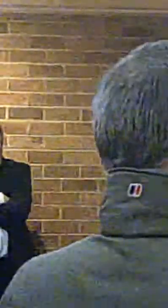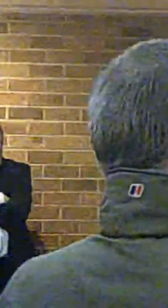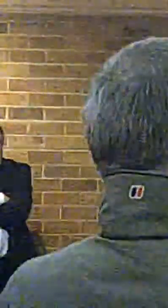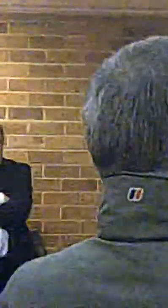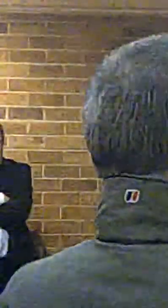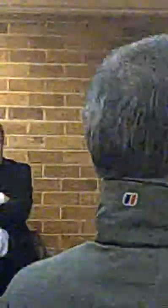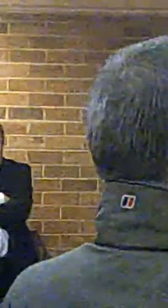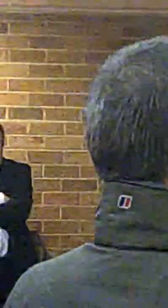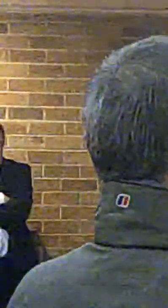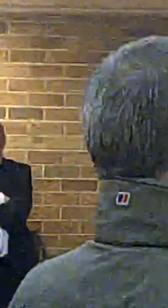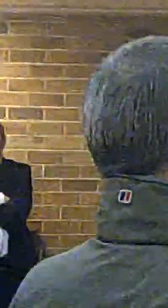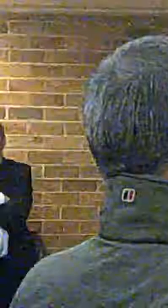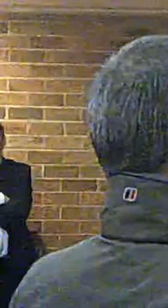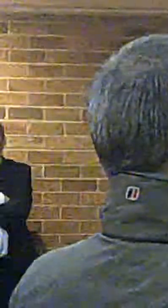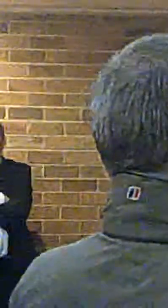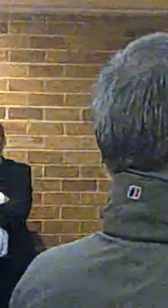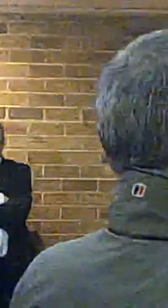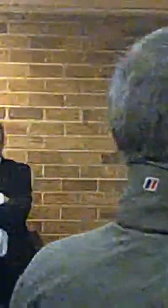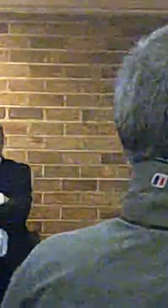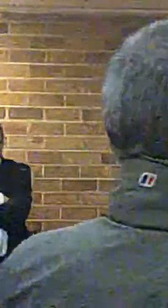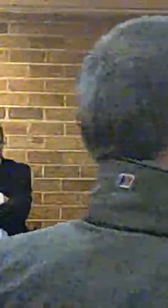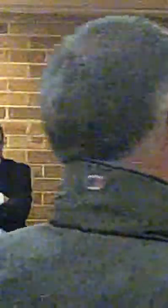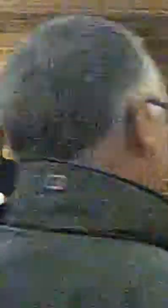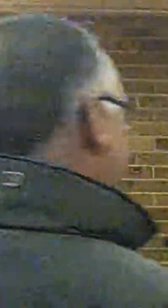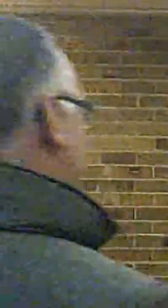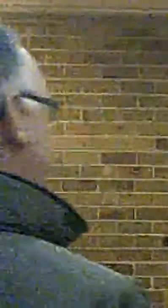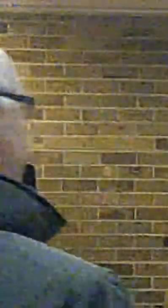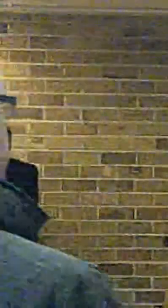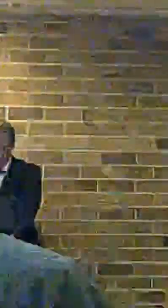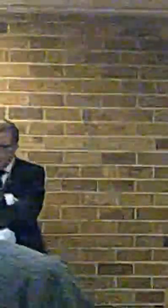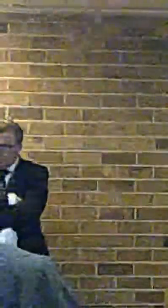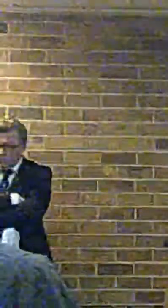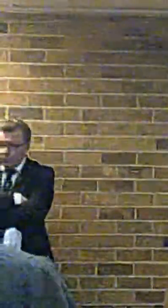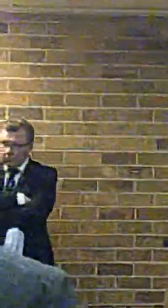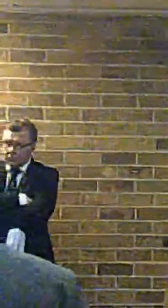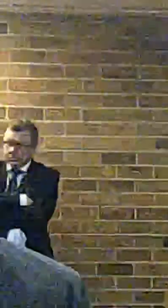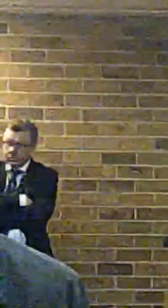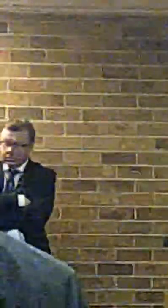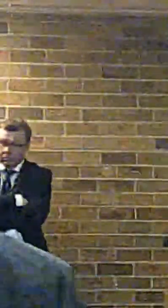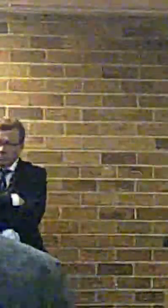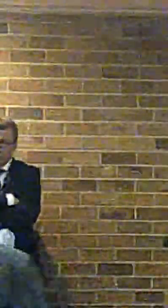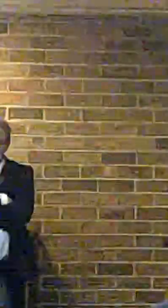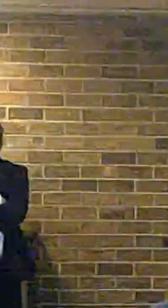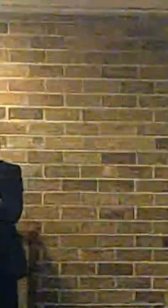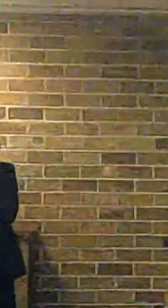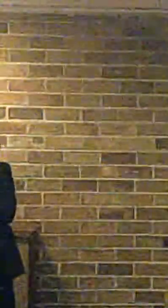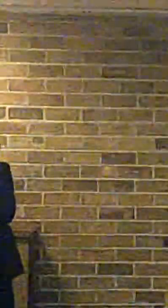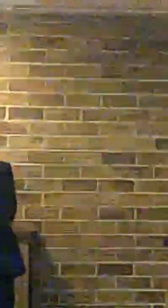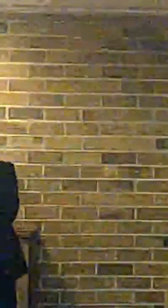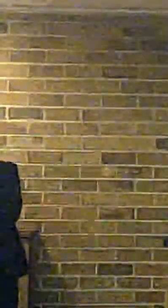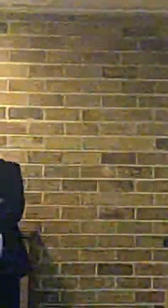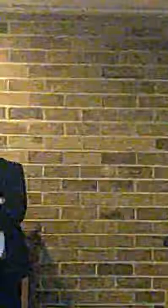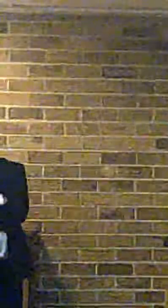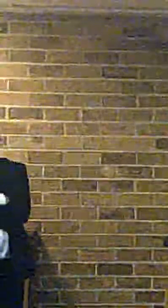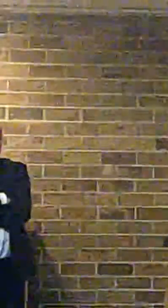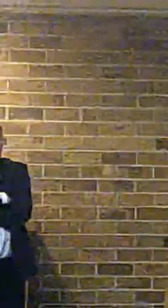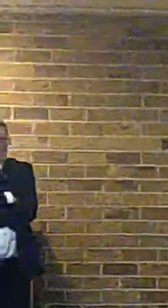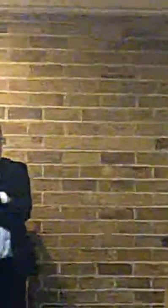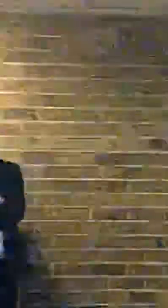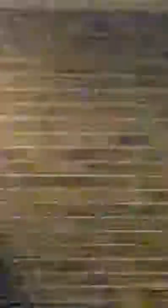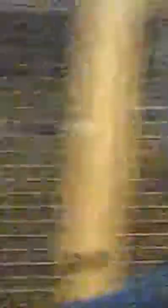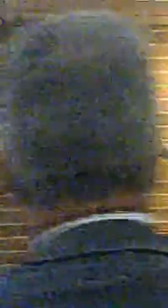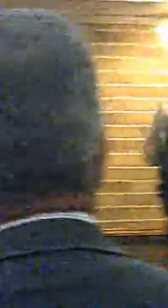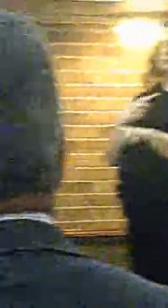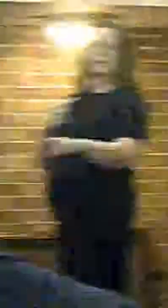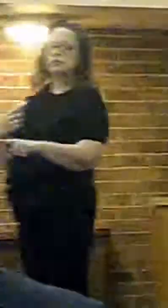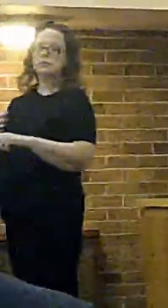for these people. Let me be clear. In the operational response, I think does anyone think